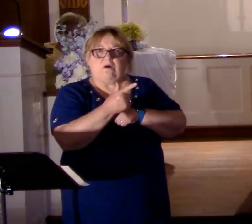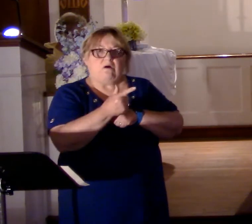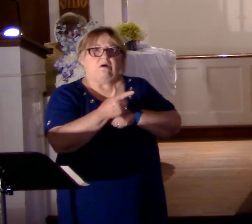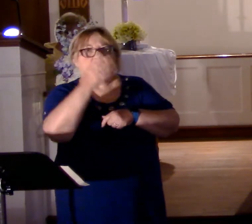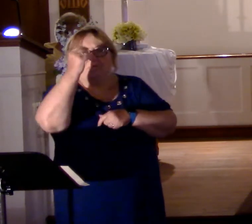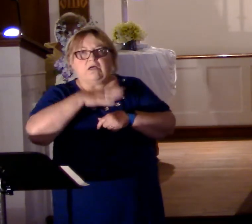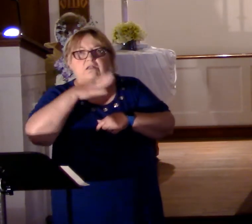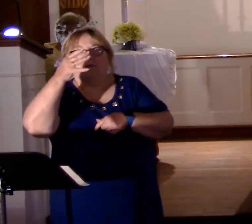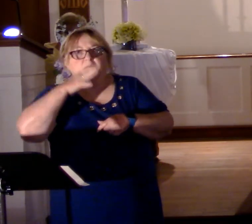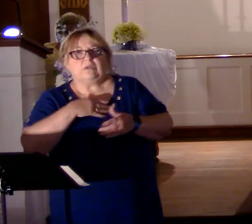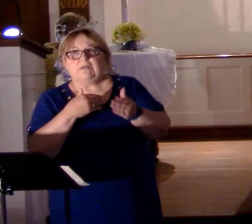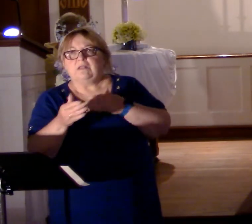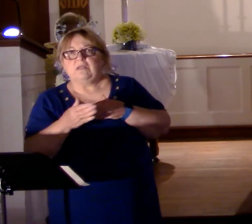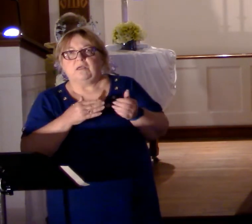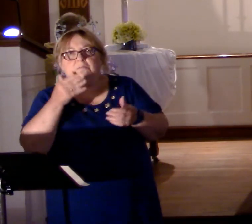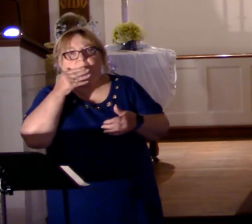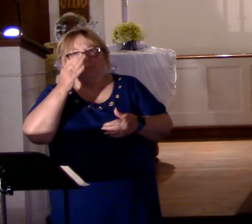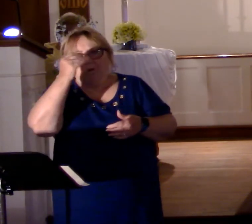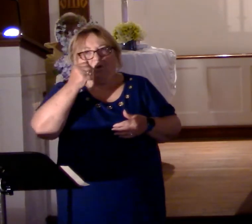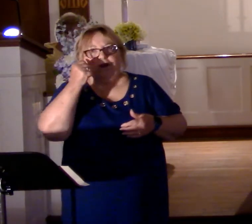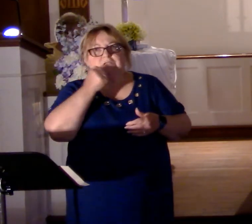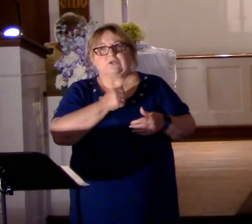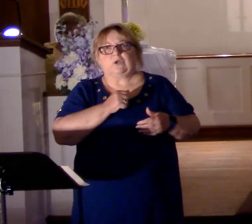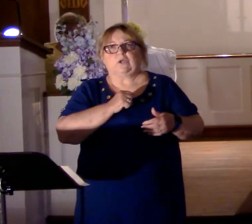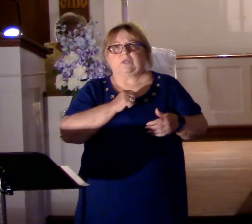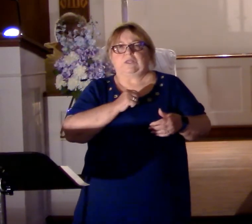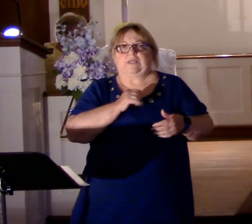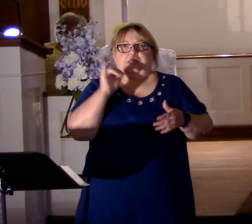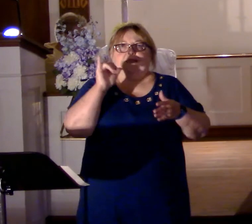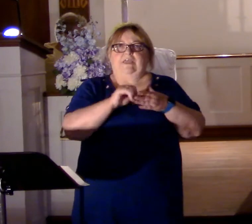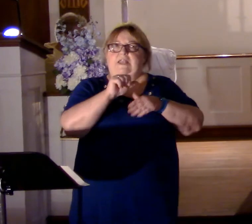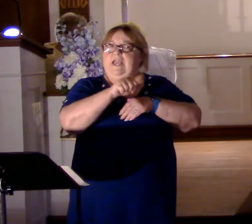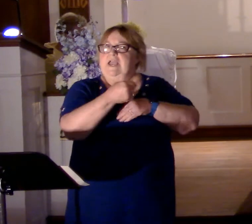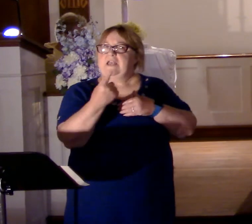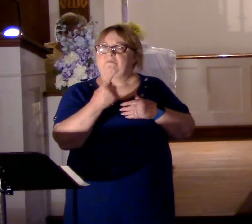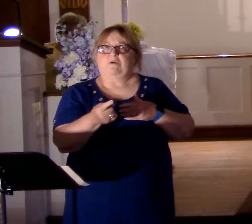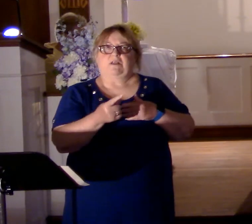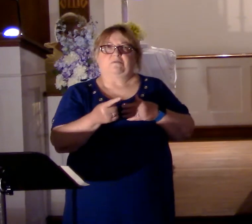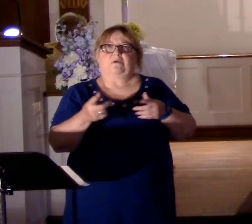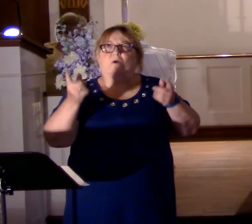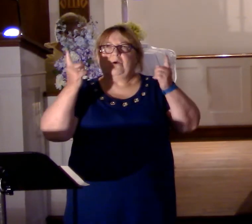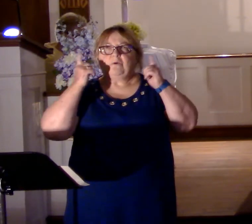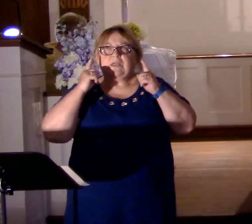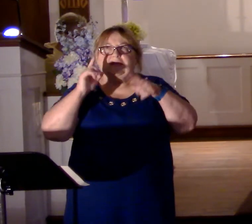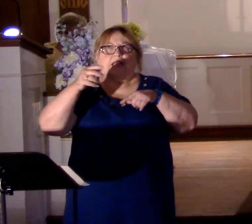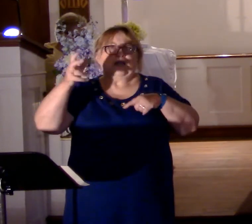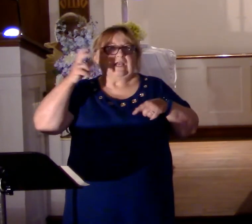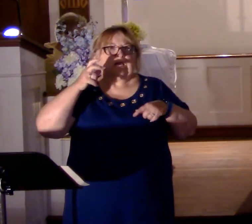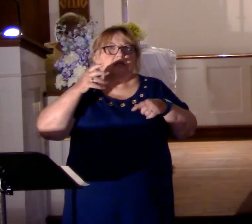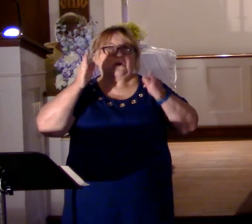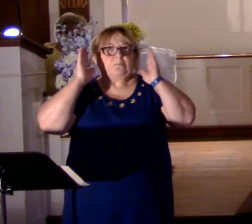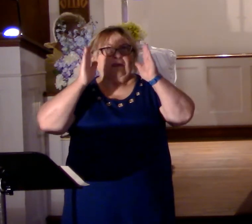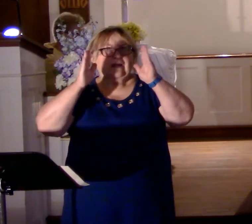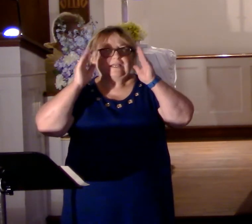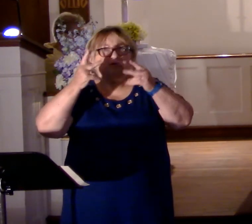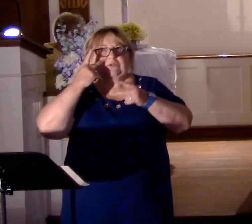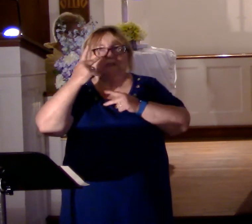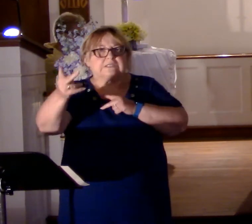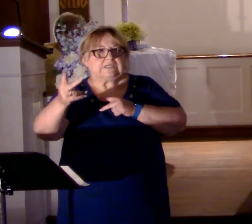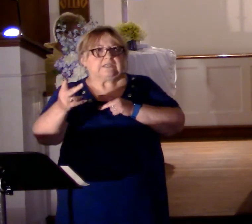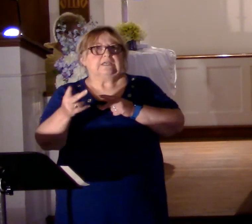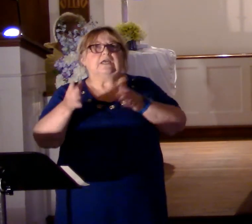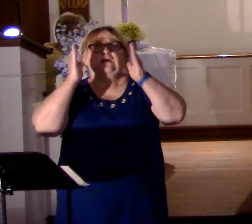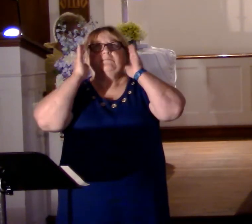men and women, boys and girls, that anyone with ears to hear should listen